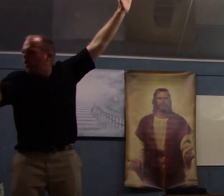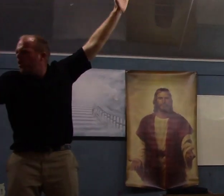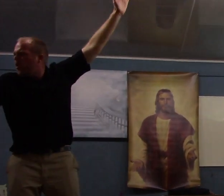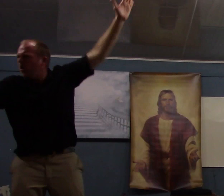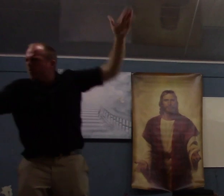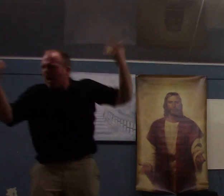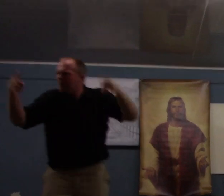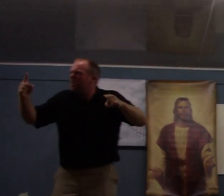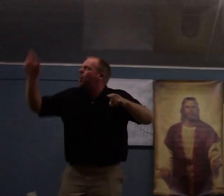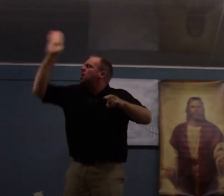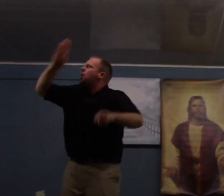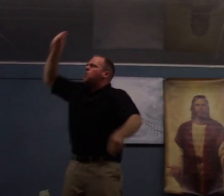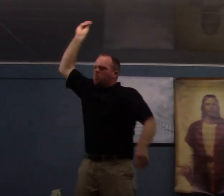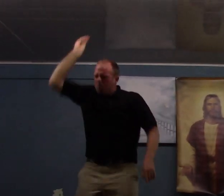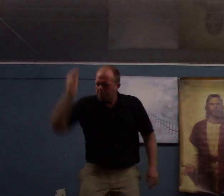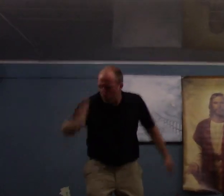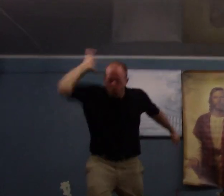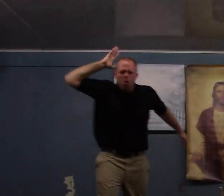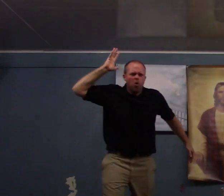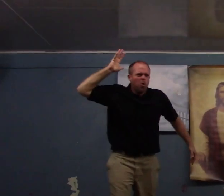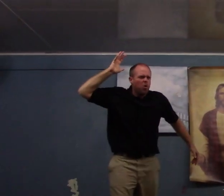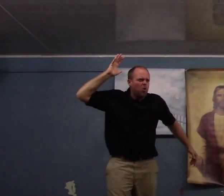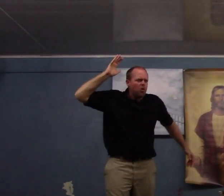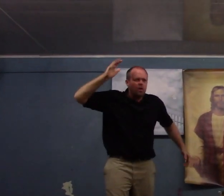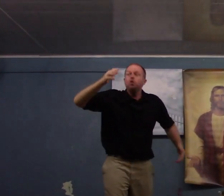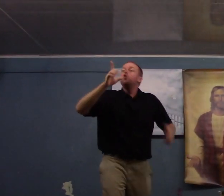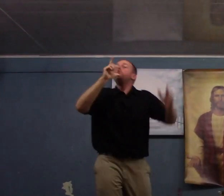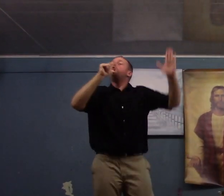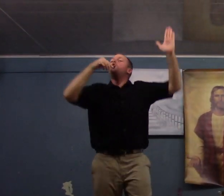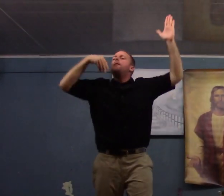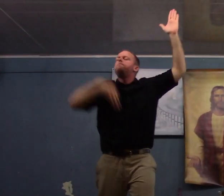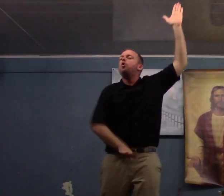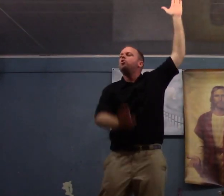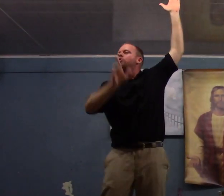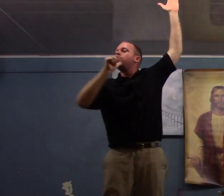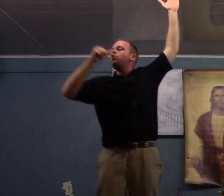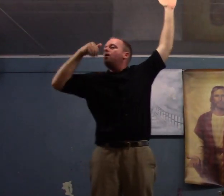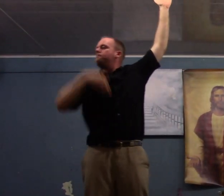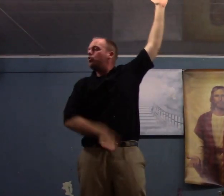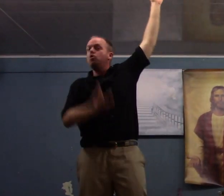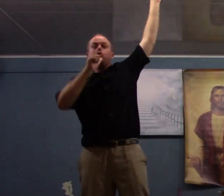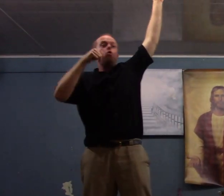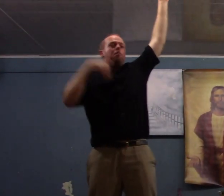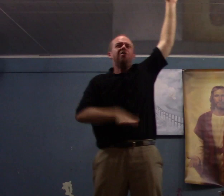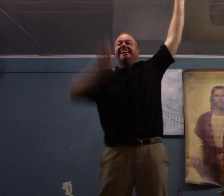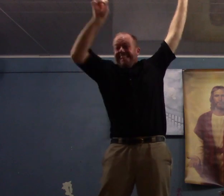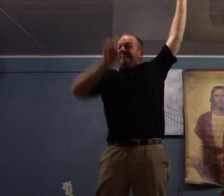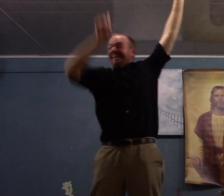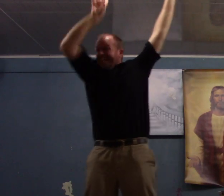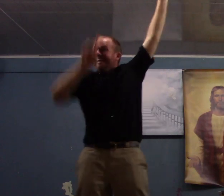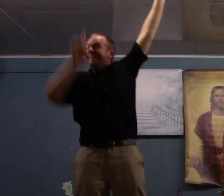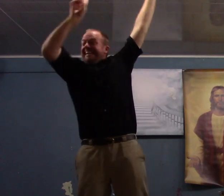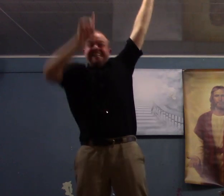There's only a few of you that are born? Did God just put you down with a boom? Who is born?